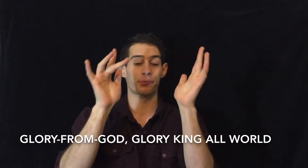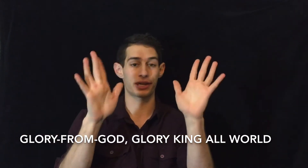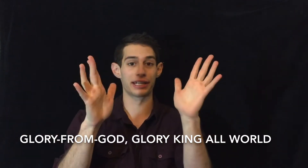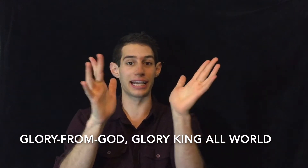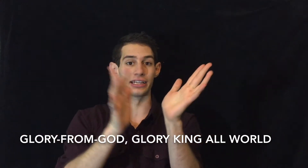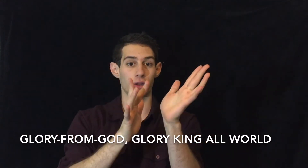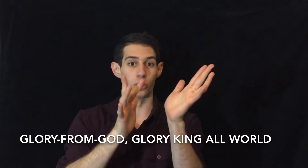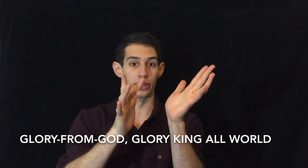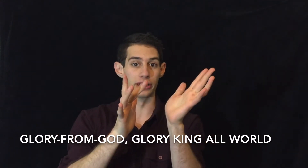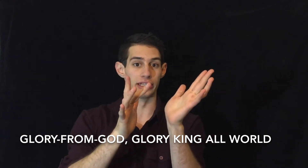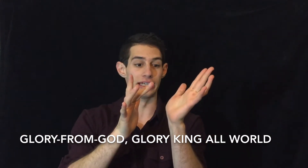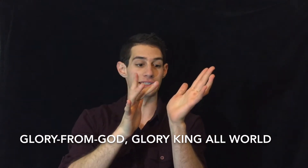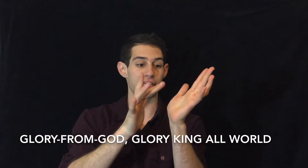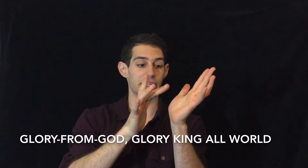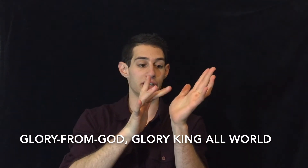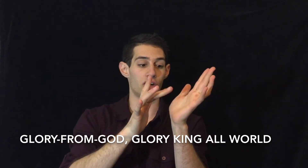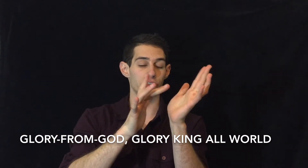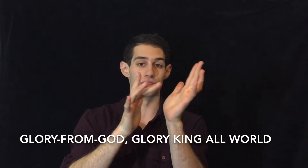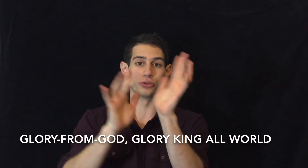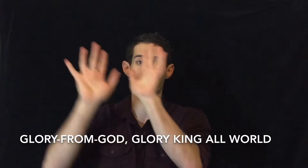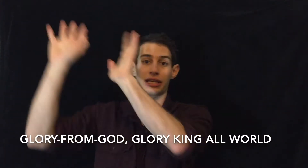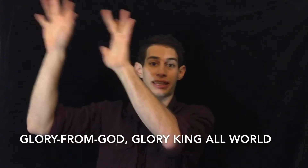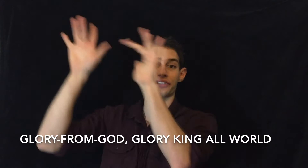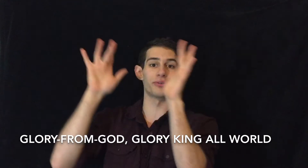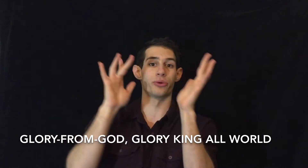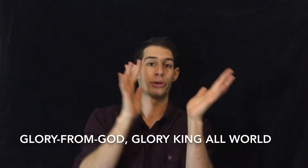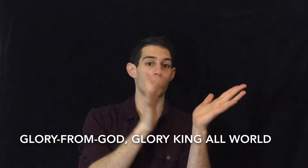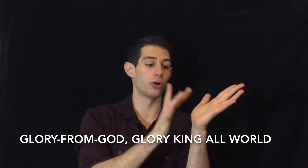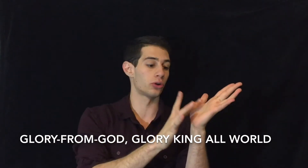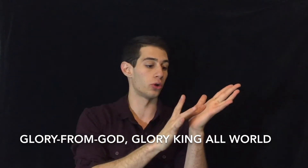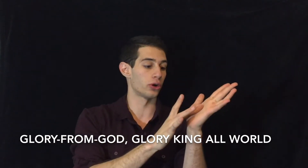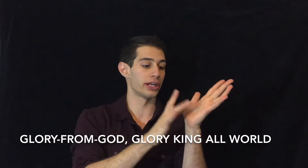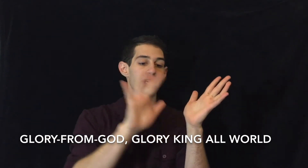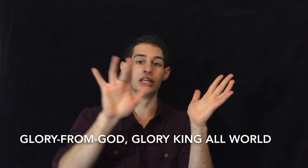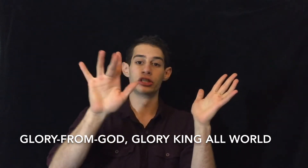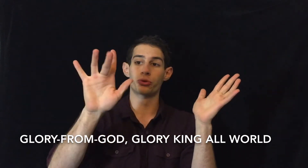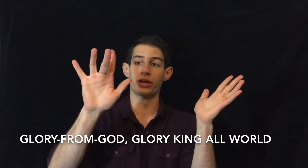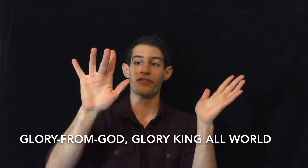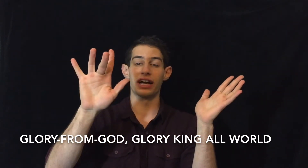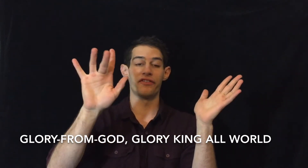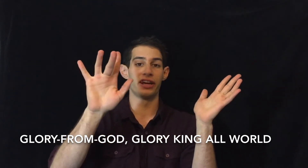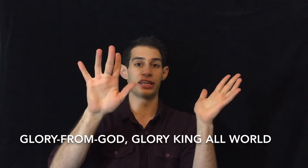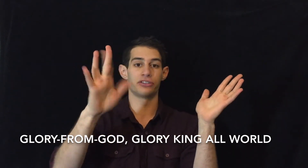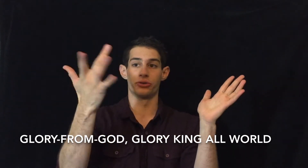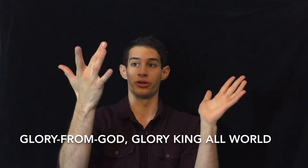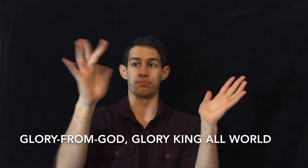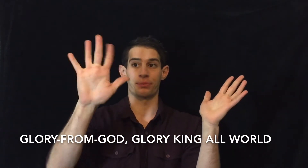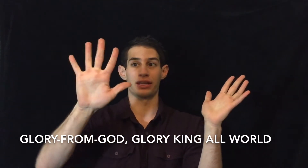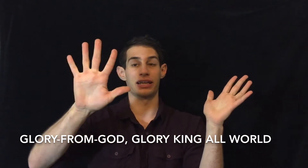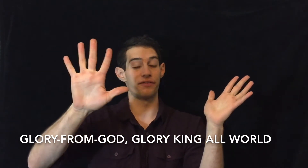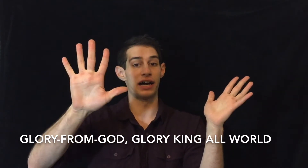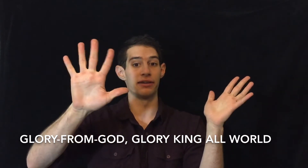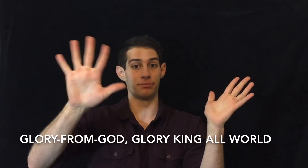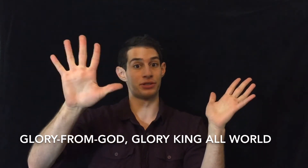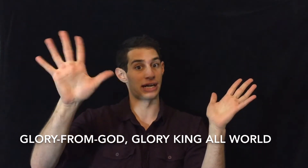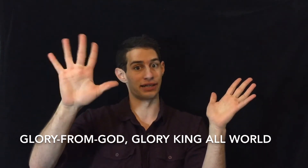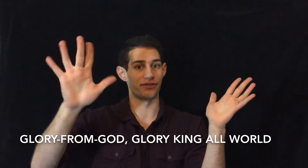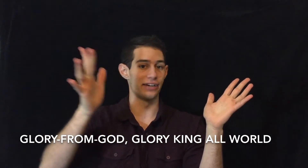and again, glory is going to also look like this from where we go. Glory, 25 hand, or like a giant 5